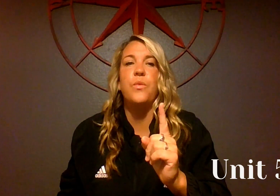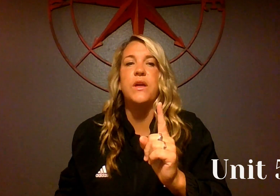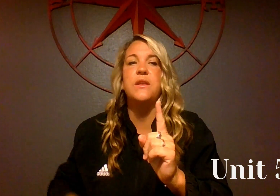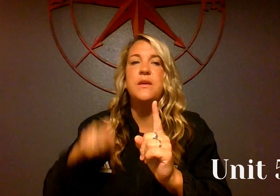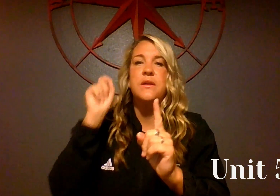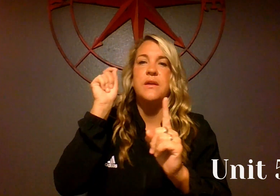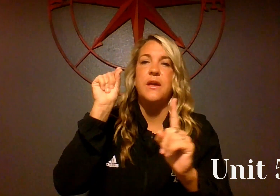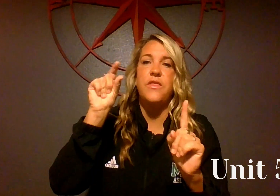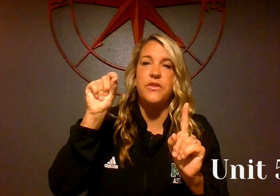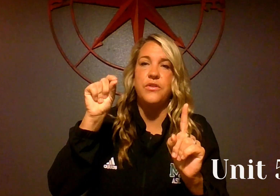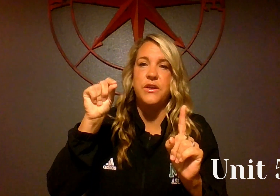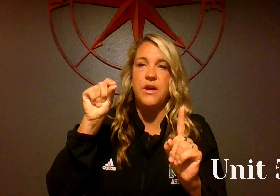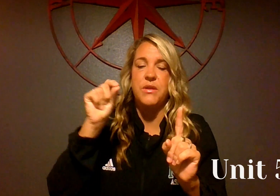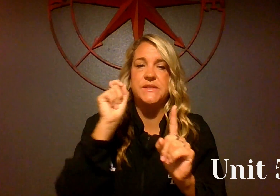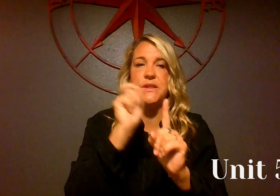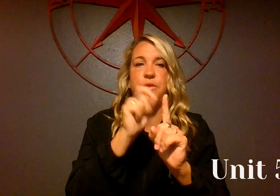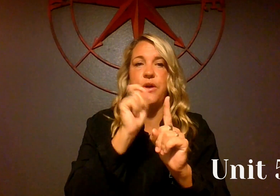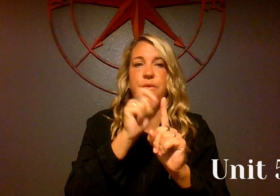one, and then your non-dominant's a little O.